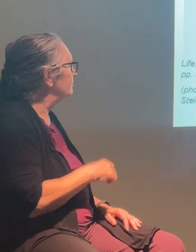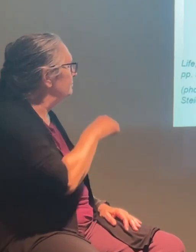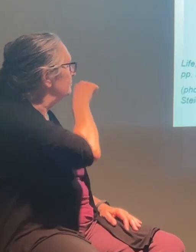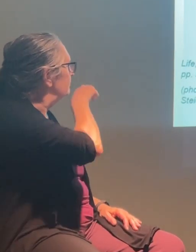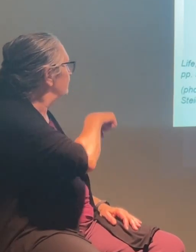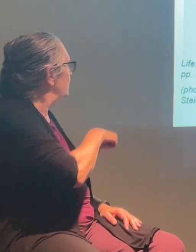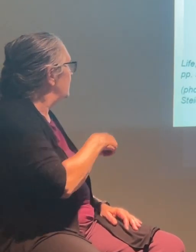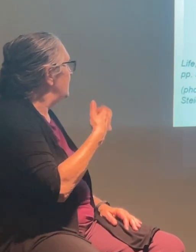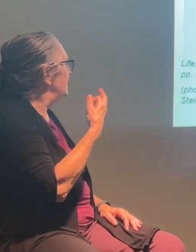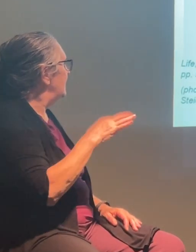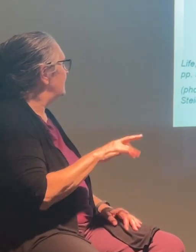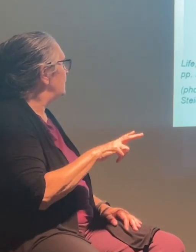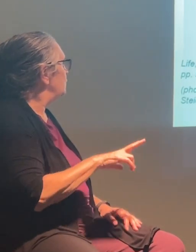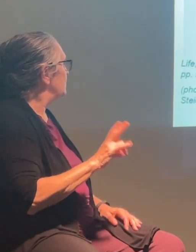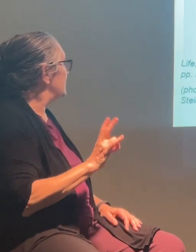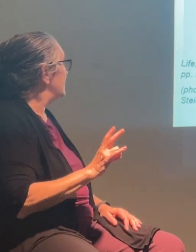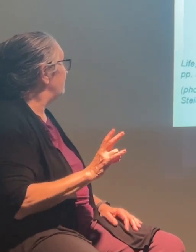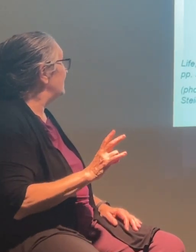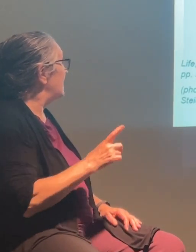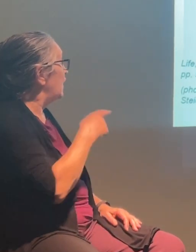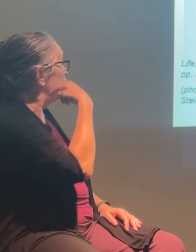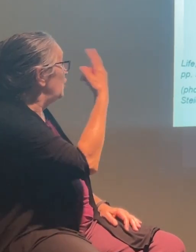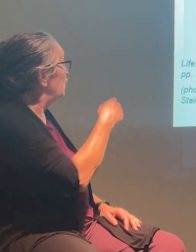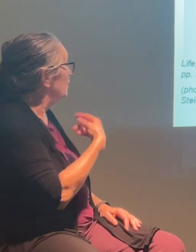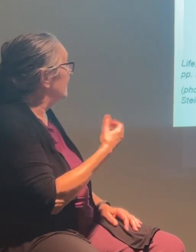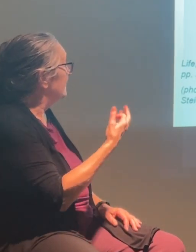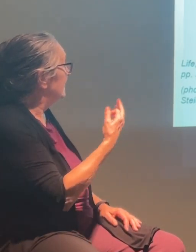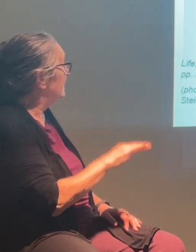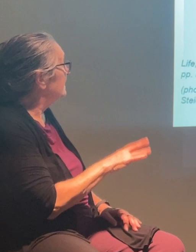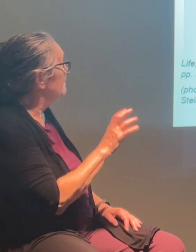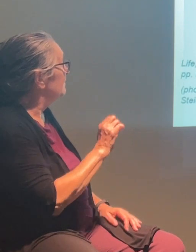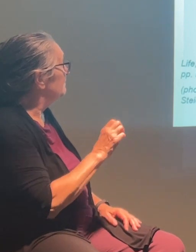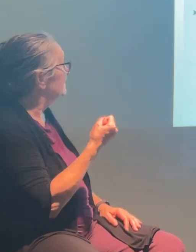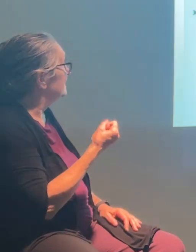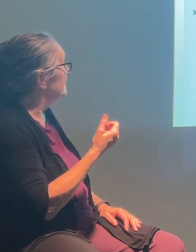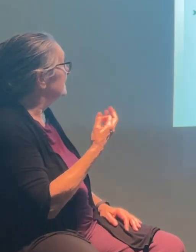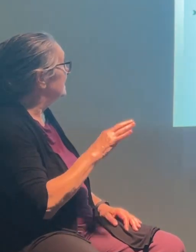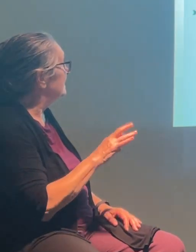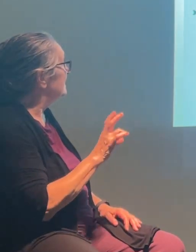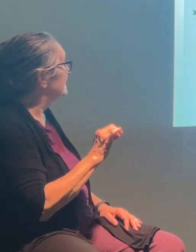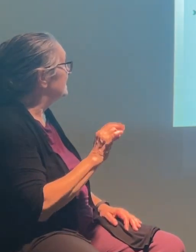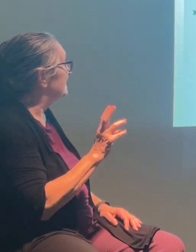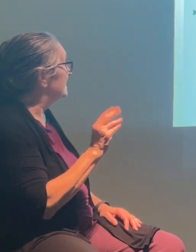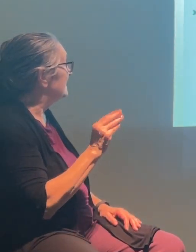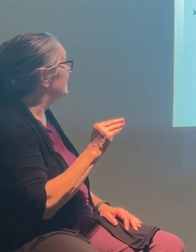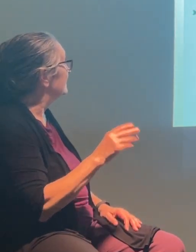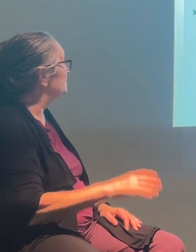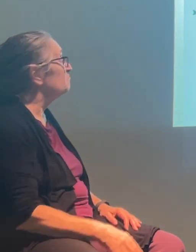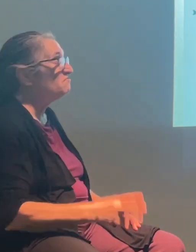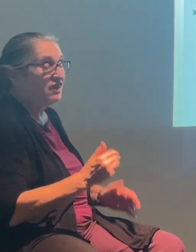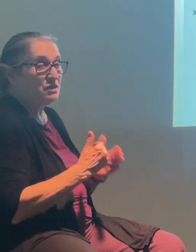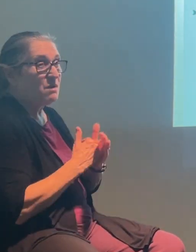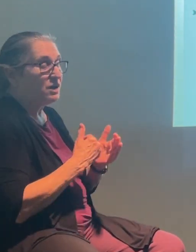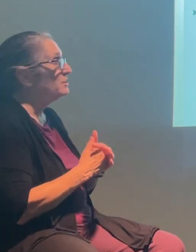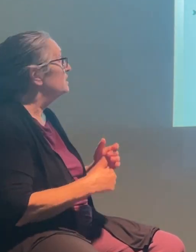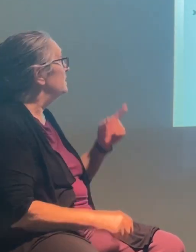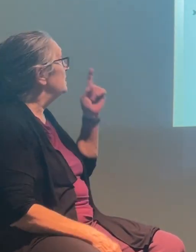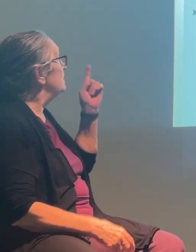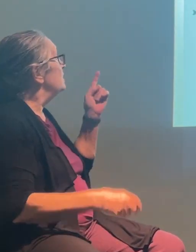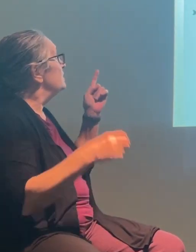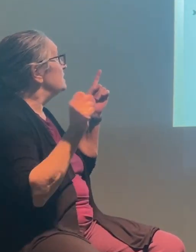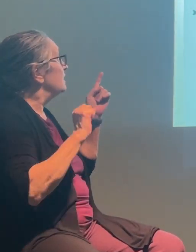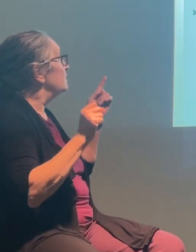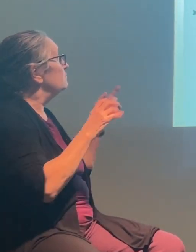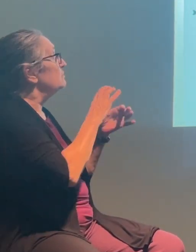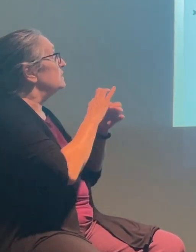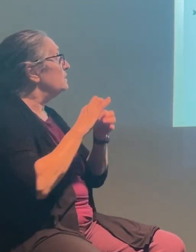And for 1937, it could look 1950s or 60s. You know, it's very, very modern. So Steichen forged a